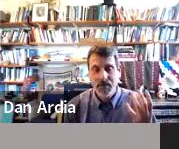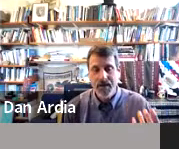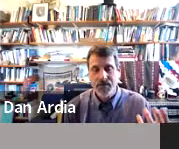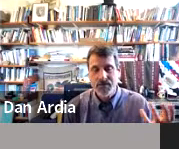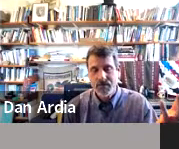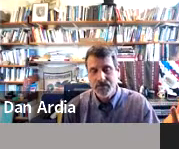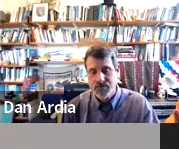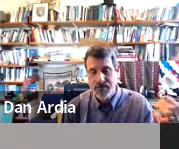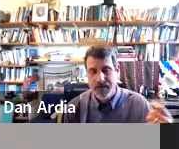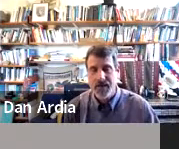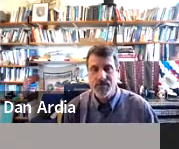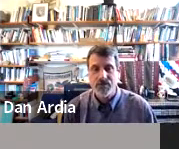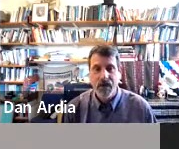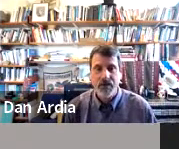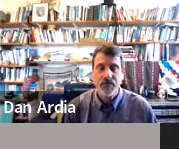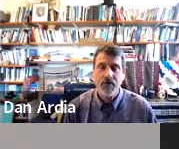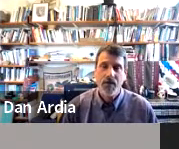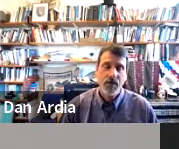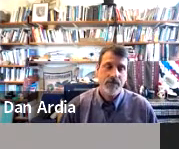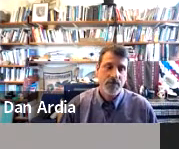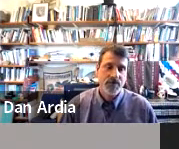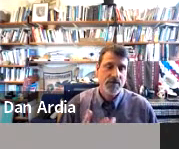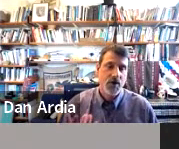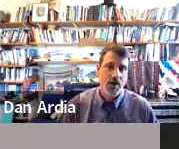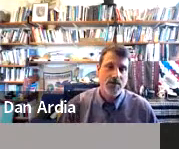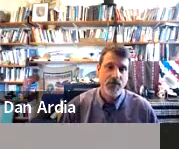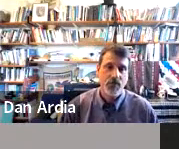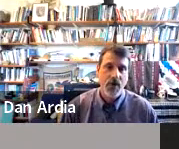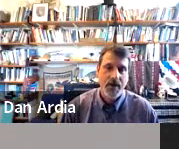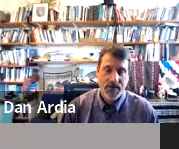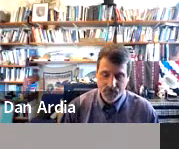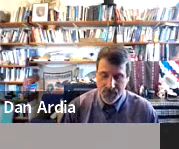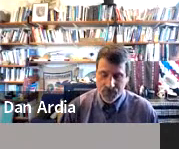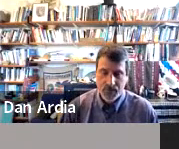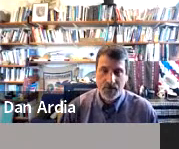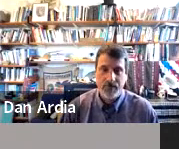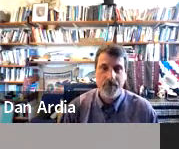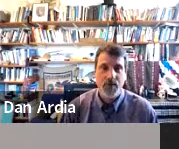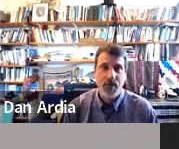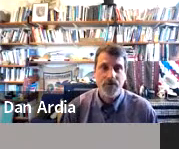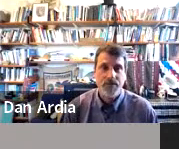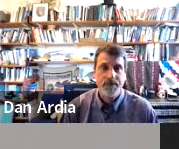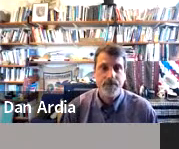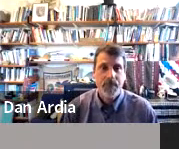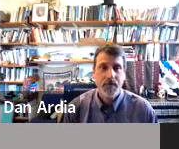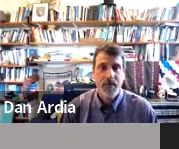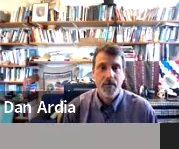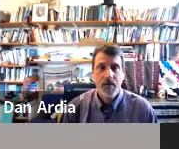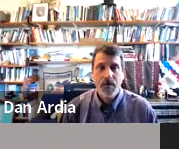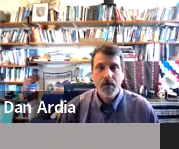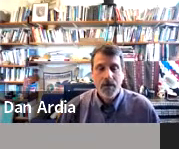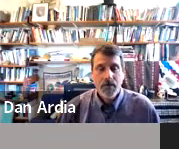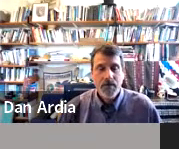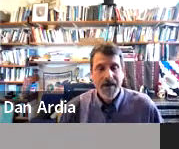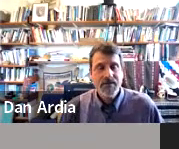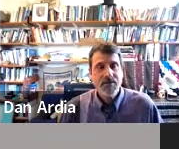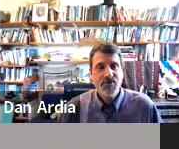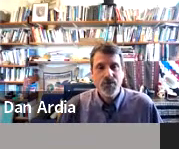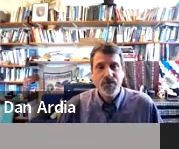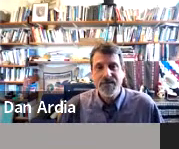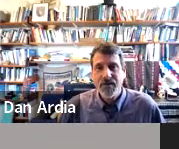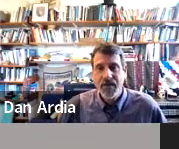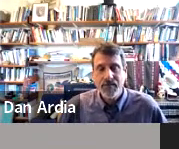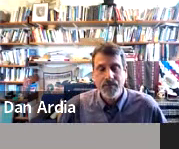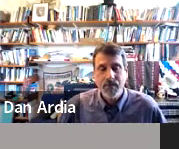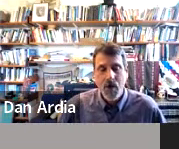stress that allows enhanced survival versus the cost of chronic suppression of reproduction. To be honest, the